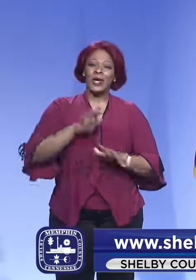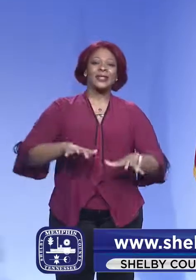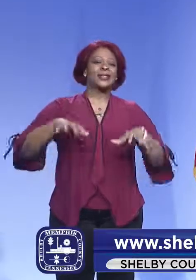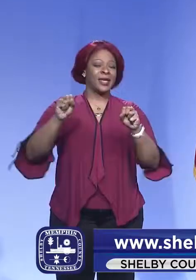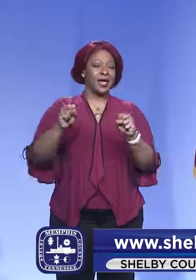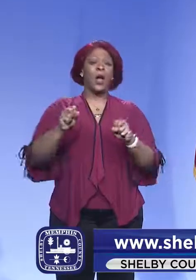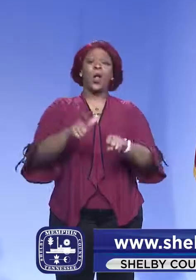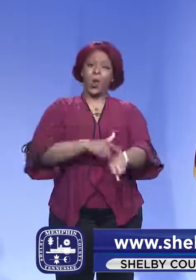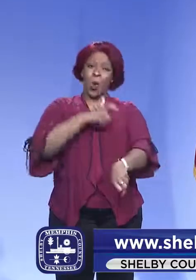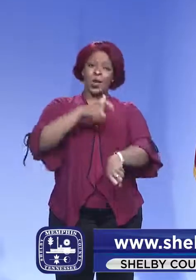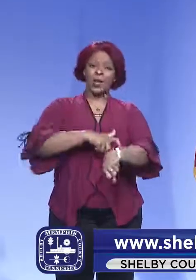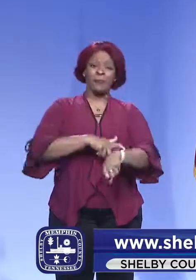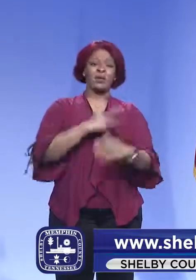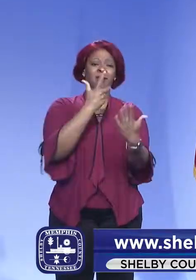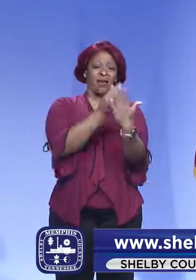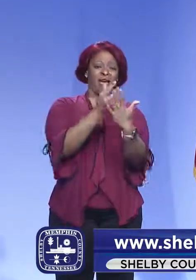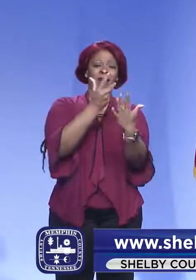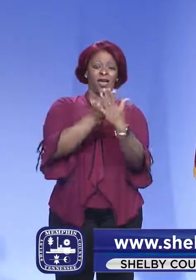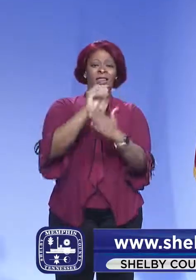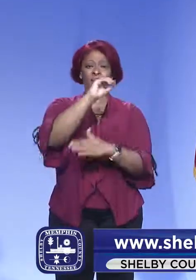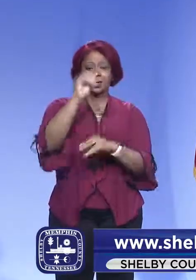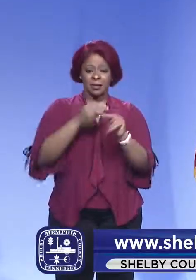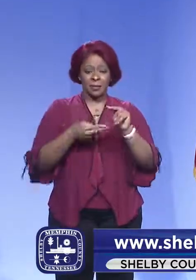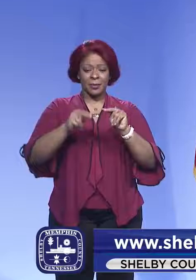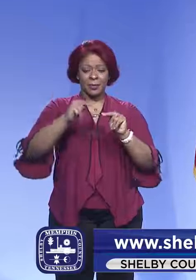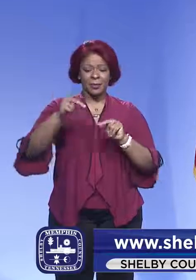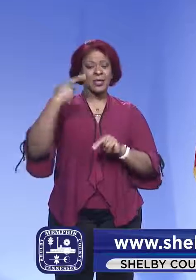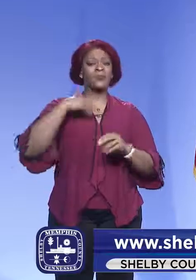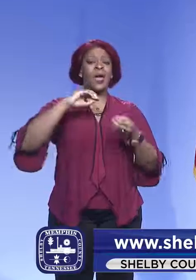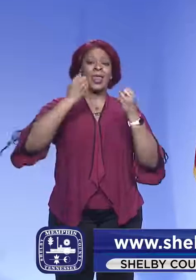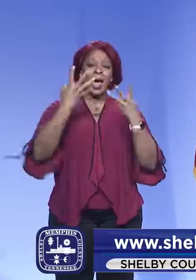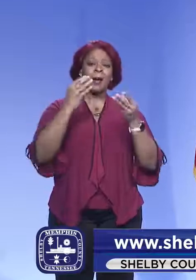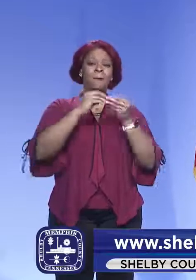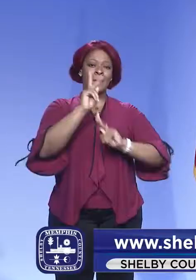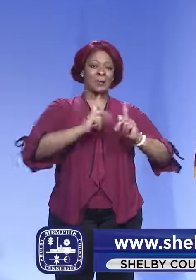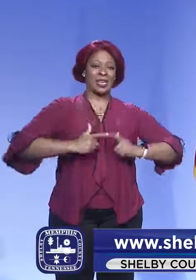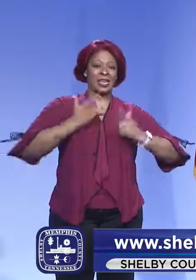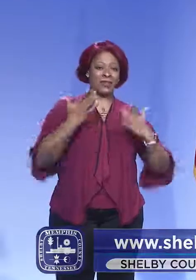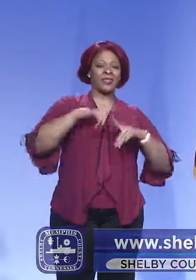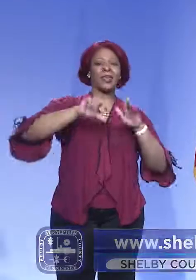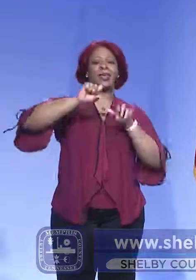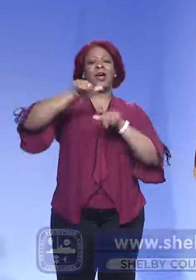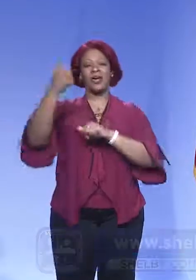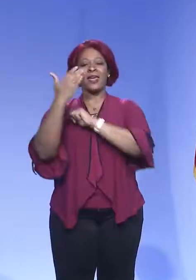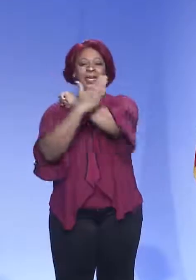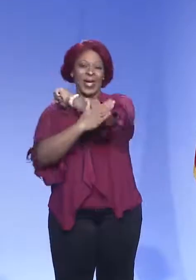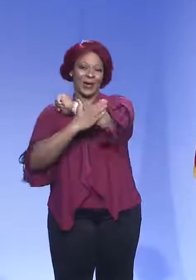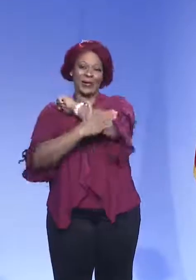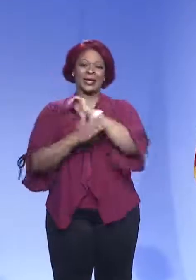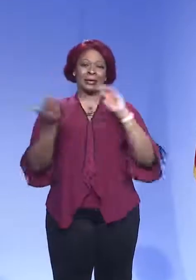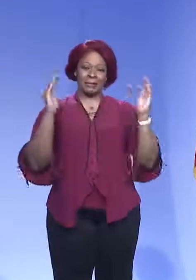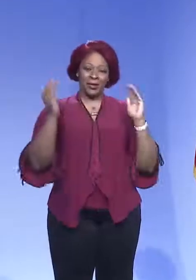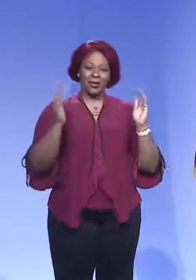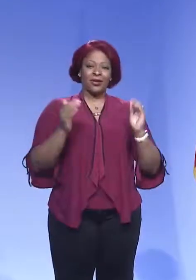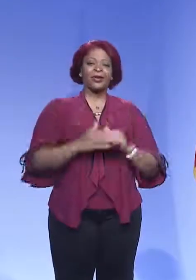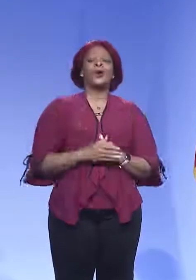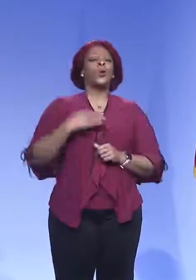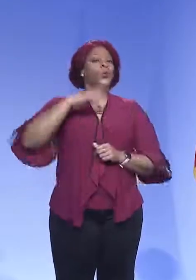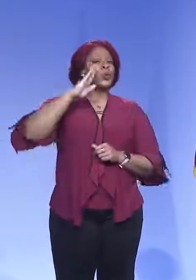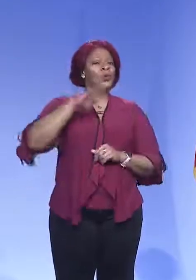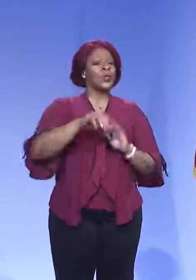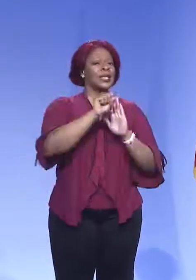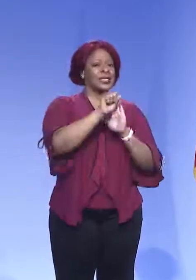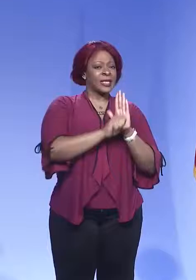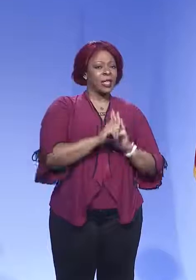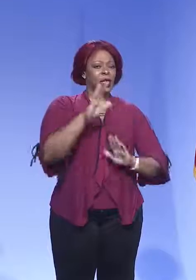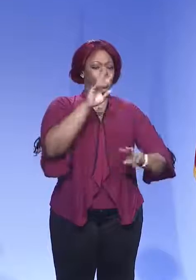us longer to get those percentages up just because our population is so great. We also know that the state